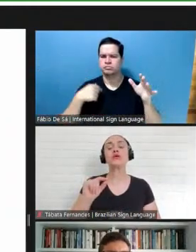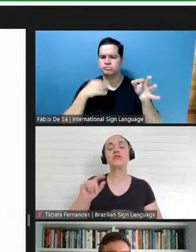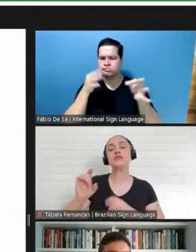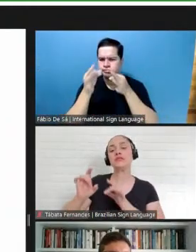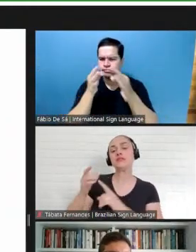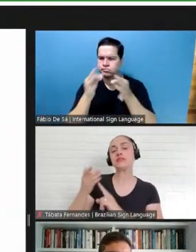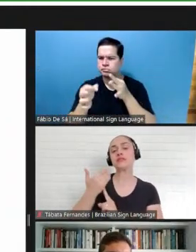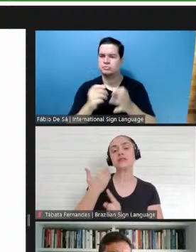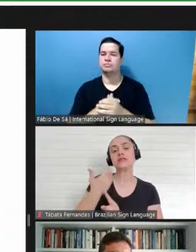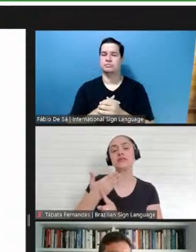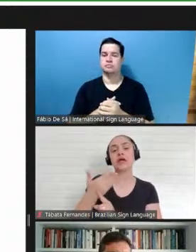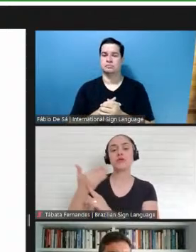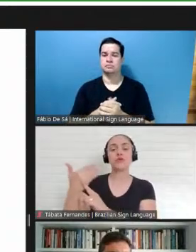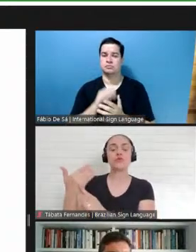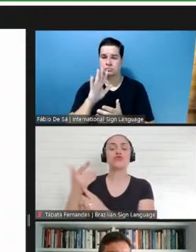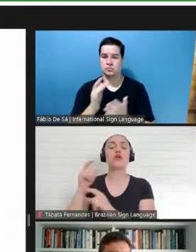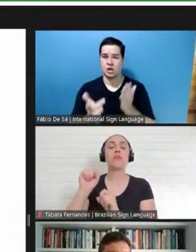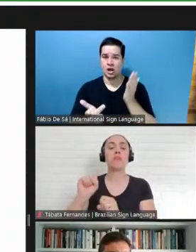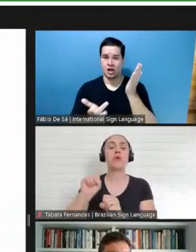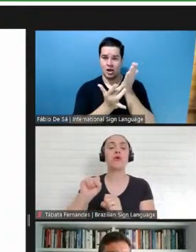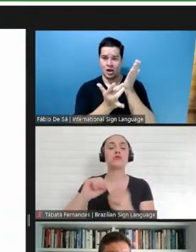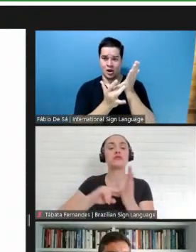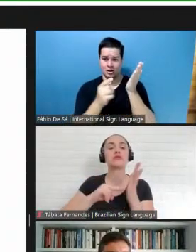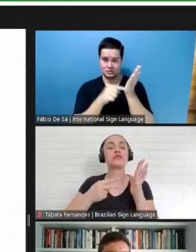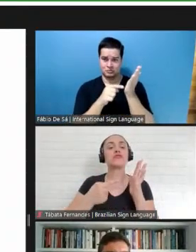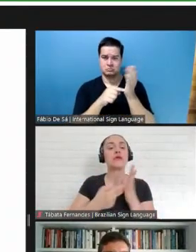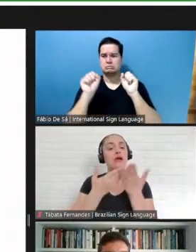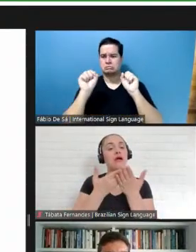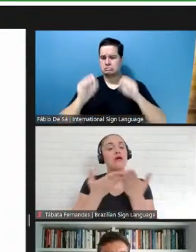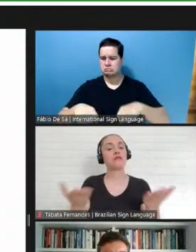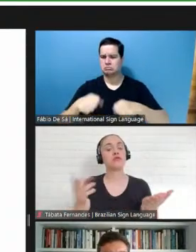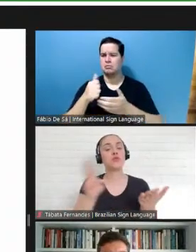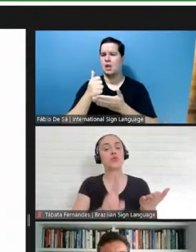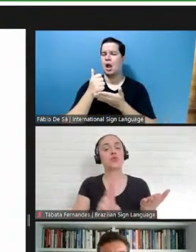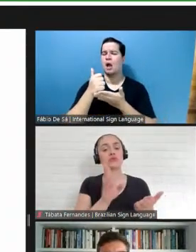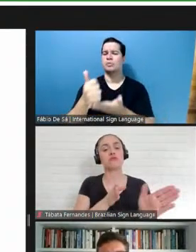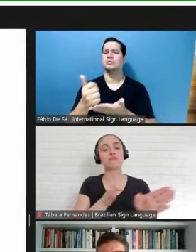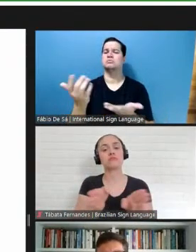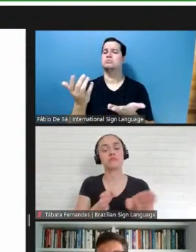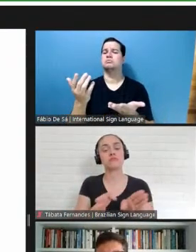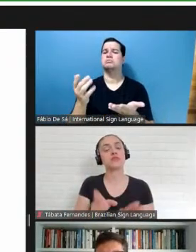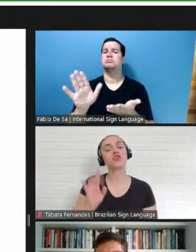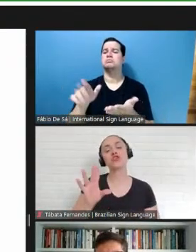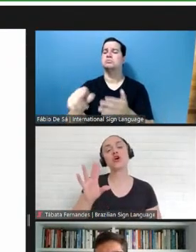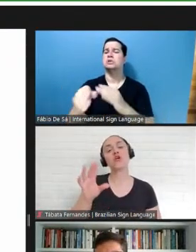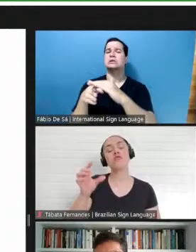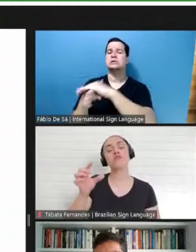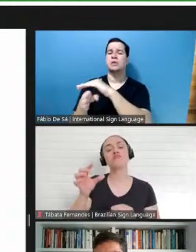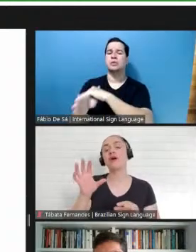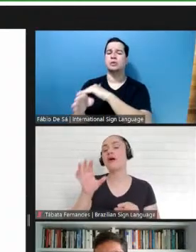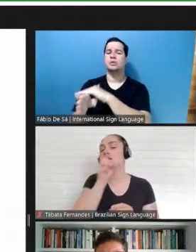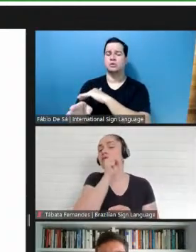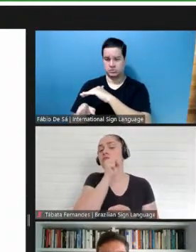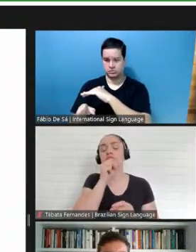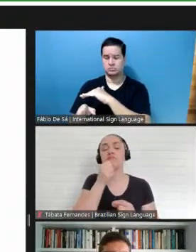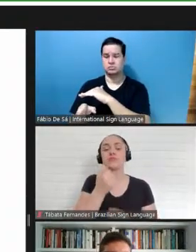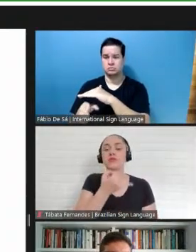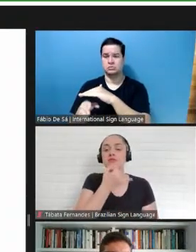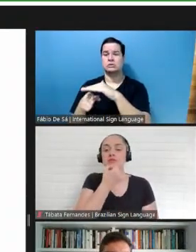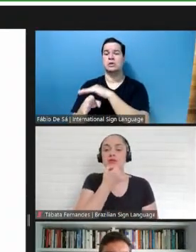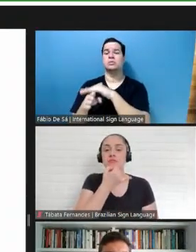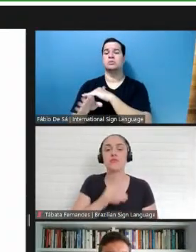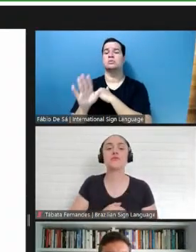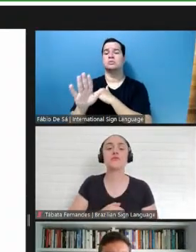like in each of these cases. I'm sharing just a few examples. There are, of course, many, many more